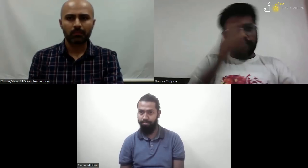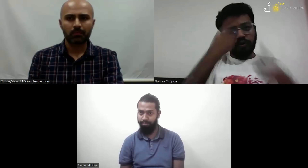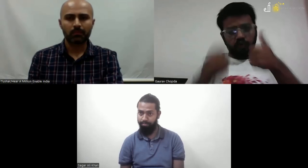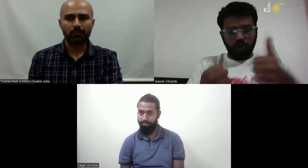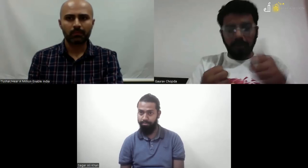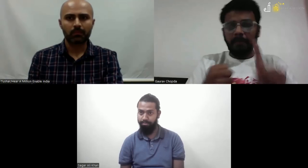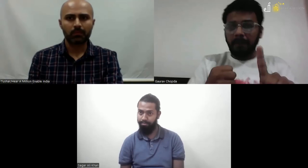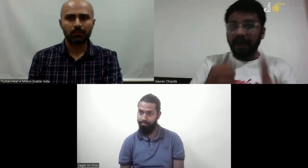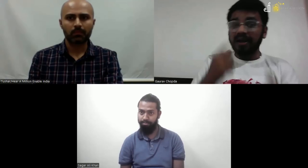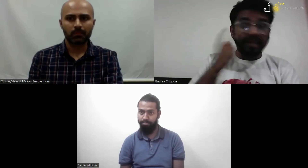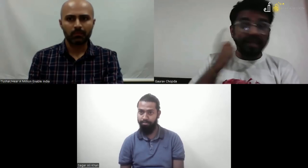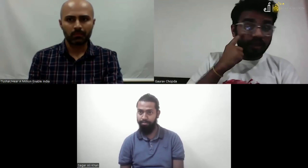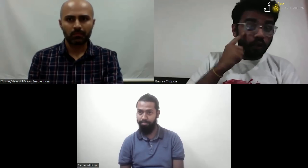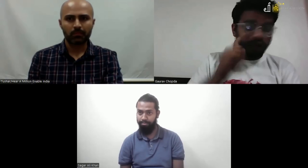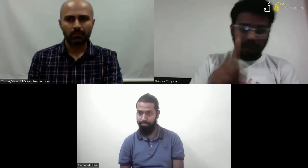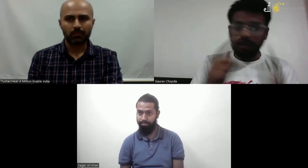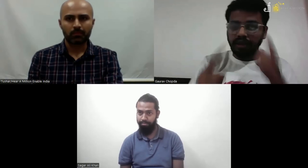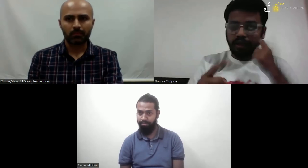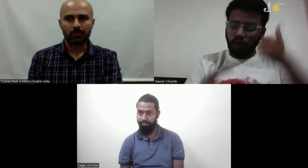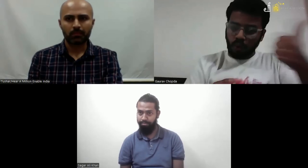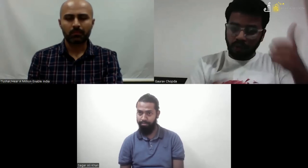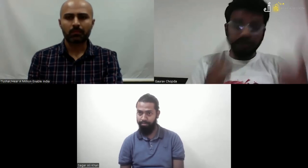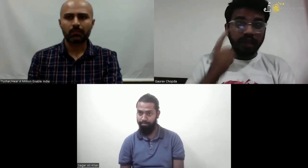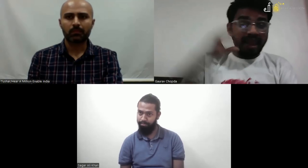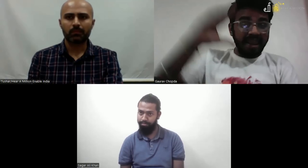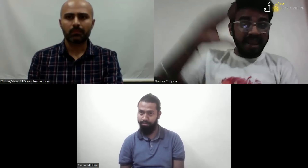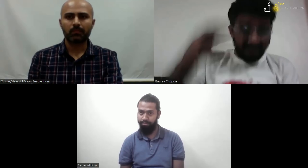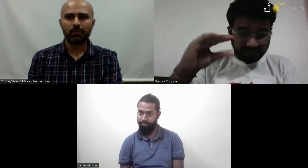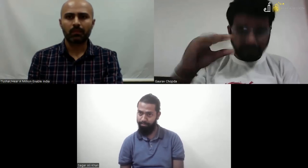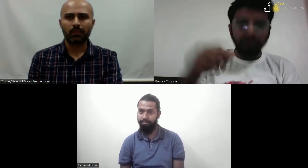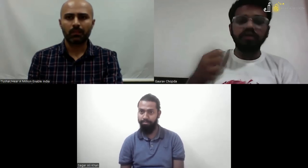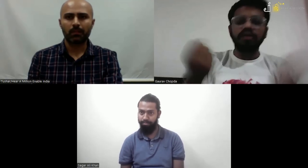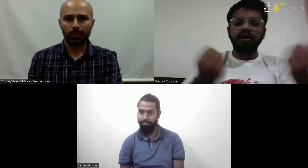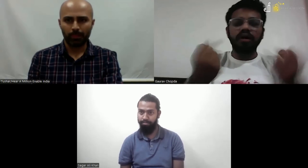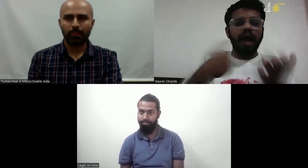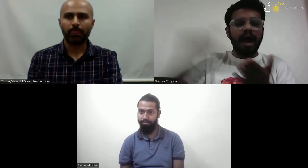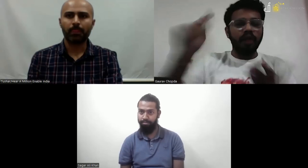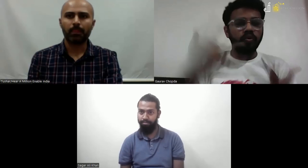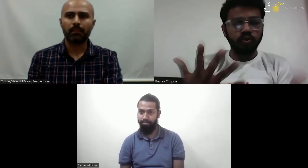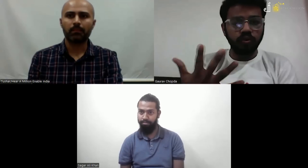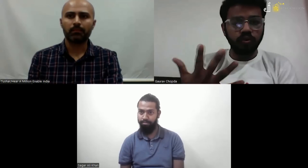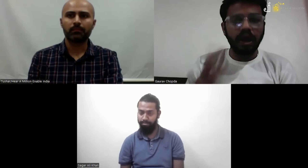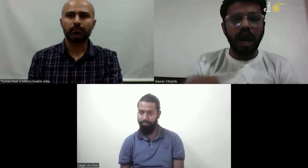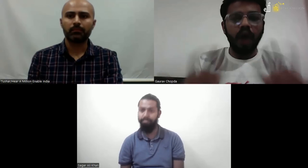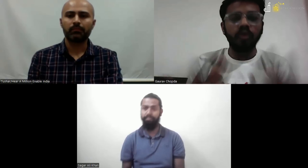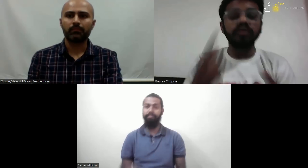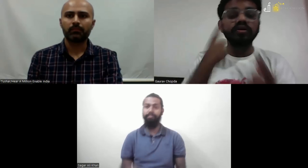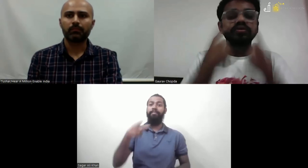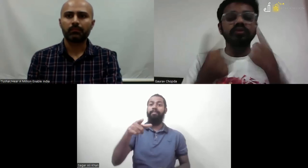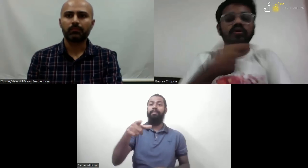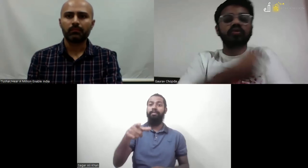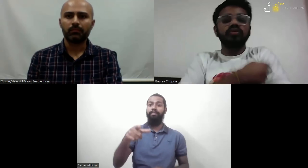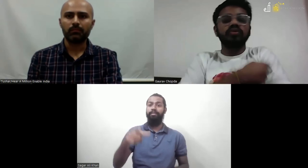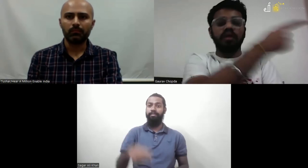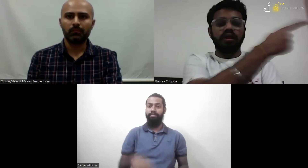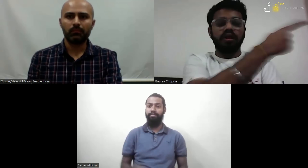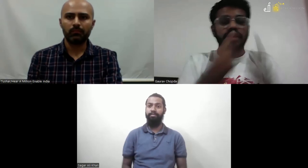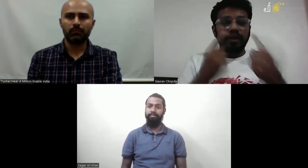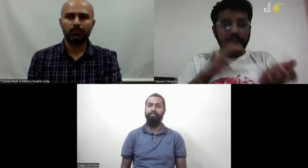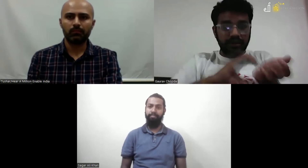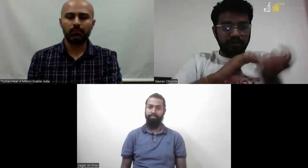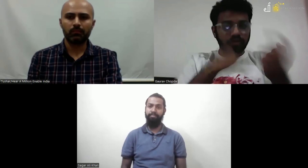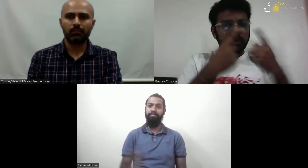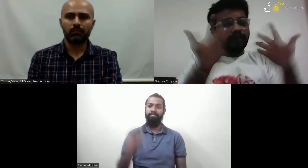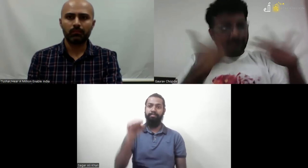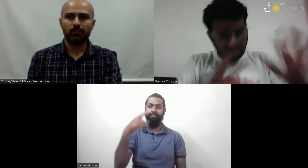I did, whatever you did. I got the license also, but in one eye, I have a low vision. So I didn't get the license.